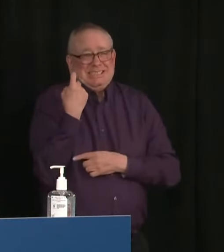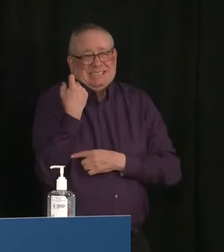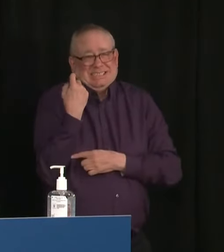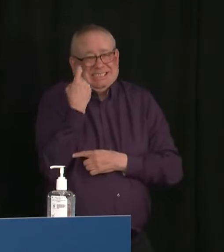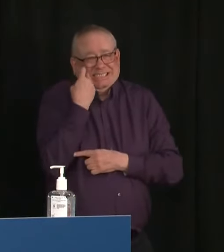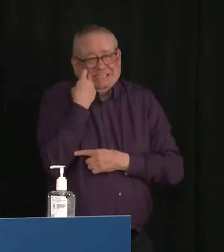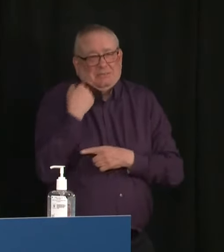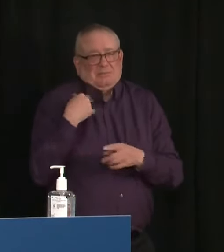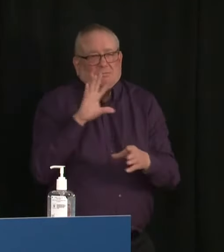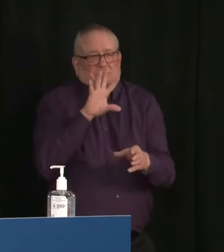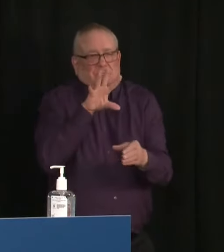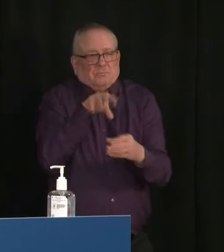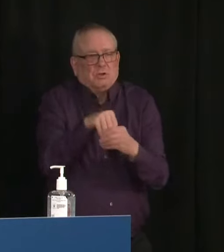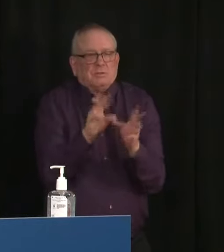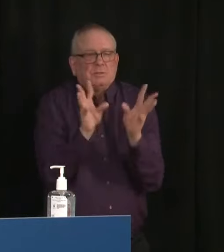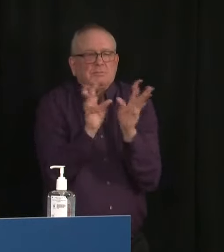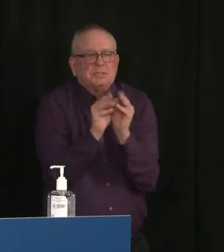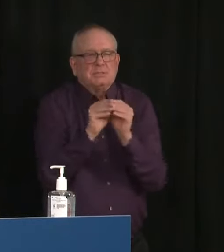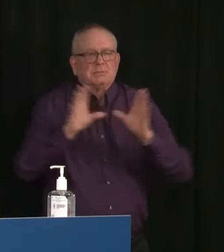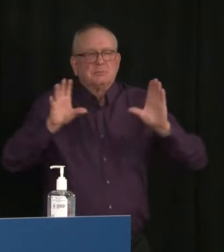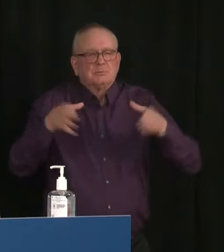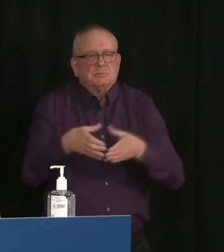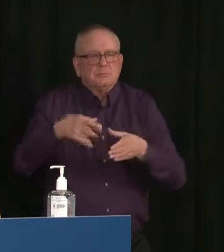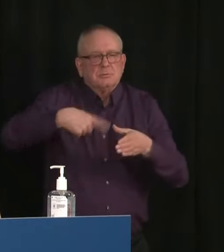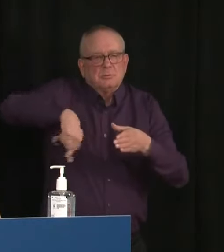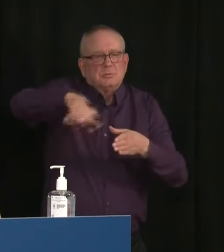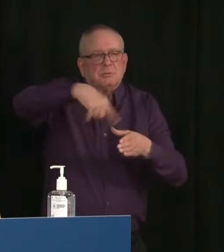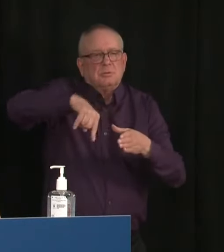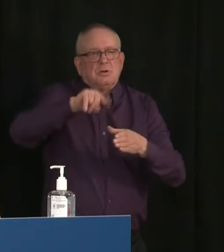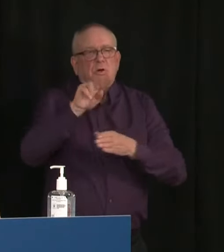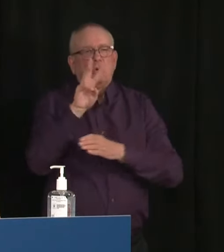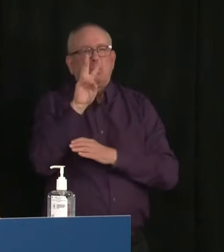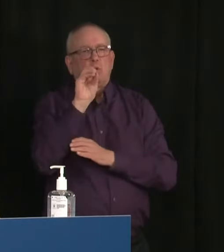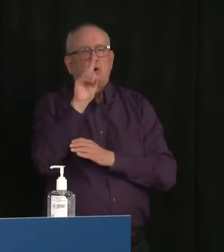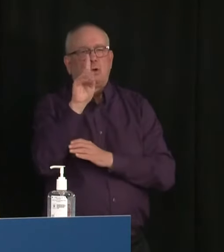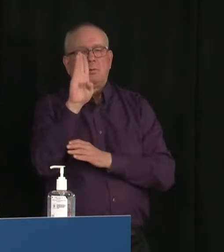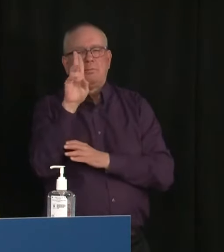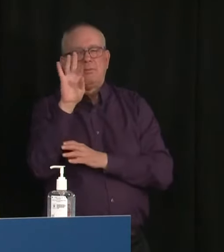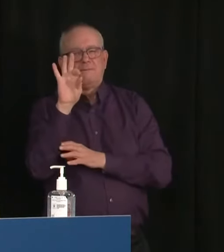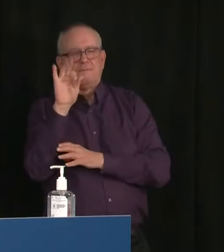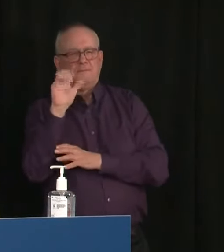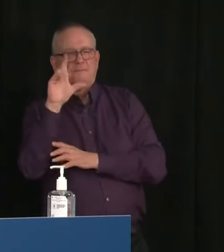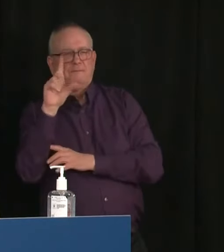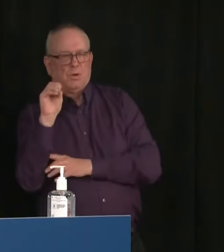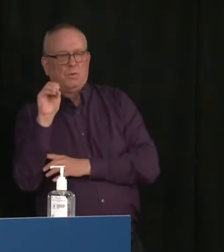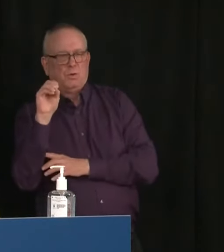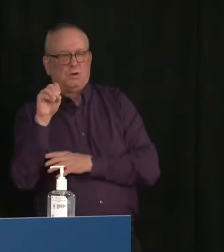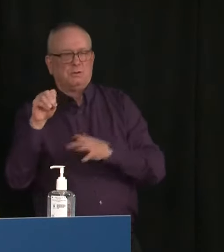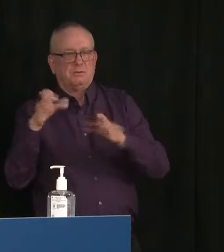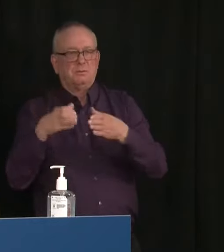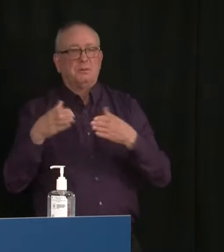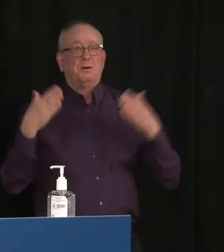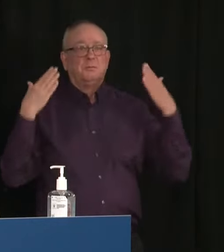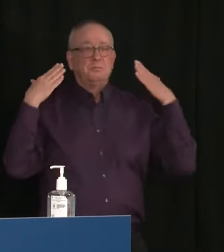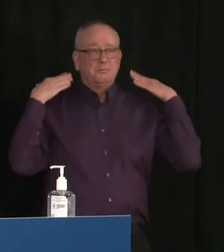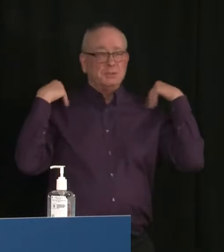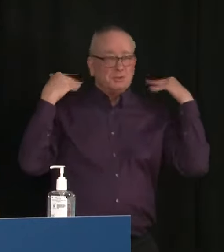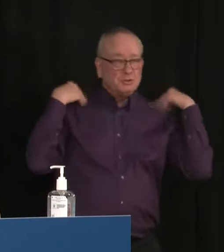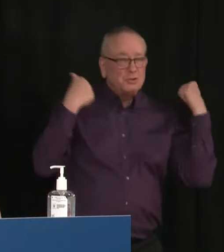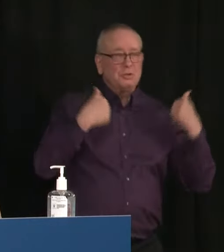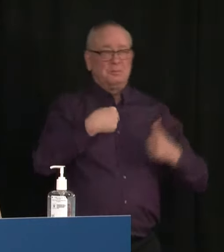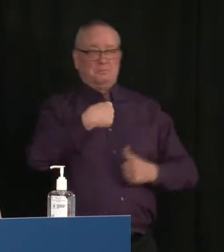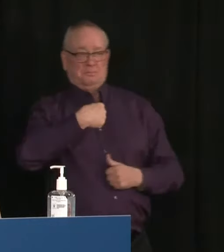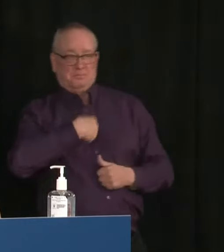and other community leaders today. The Minister of Health, other officials, and I met with Mayor Scott and other local